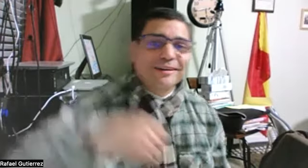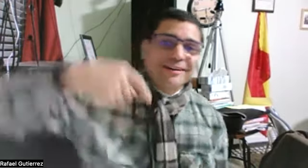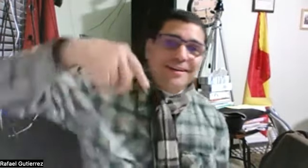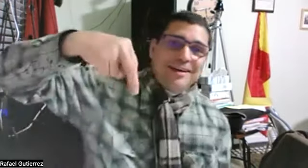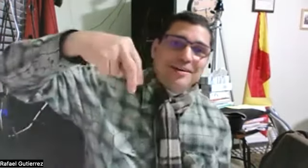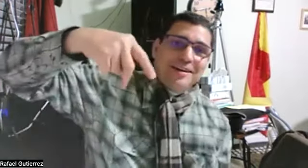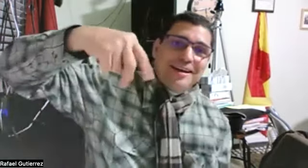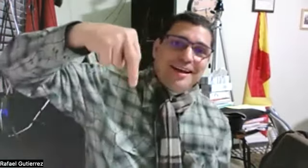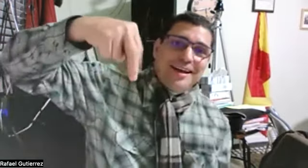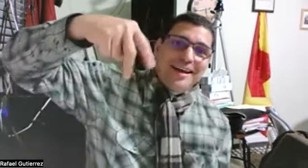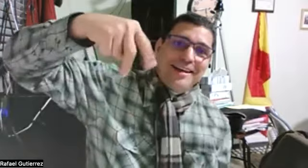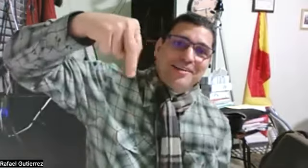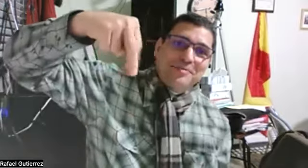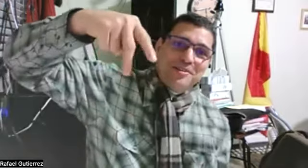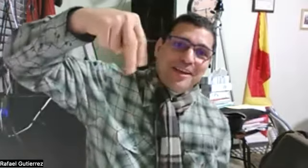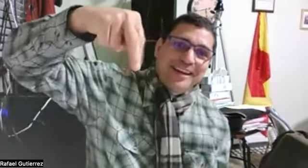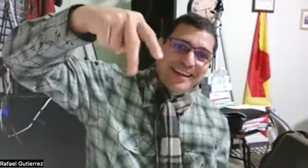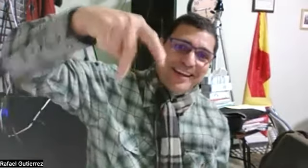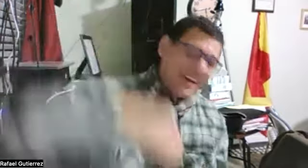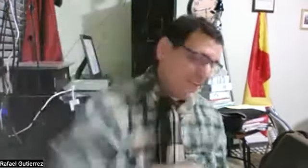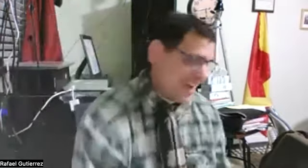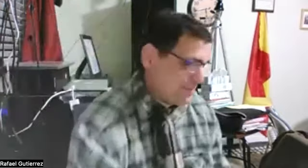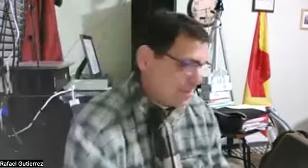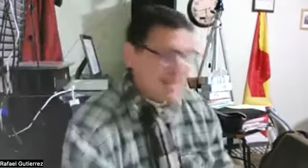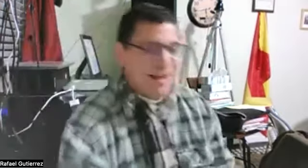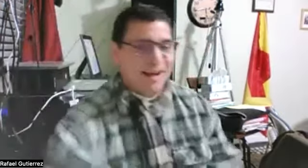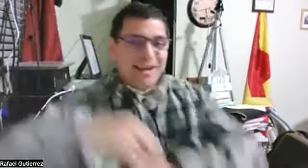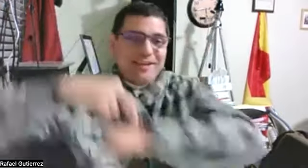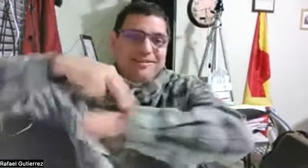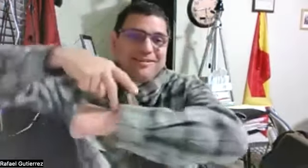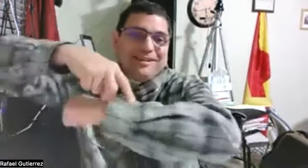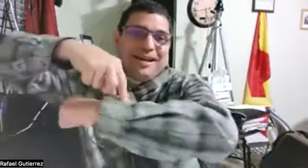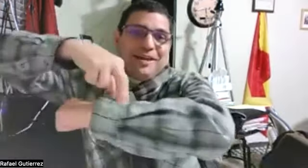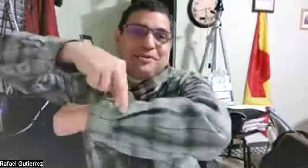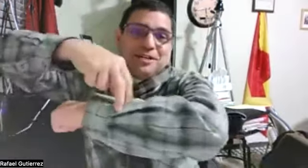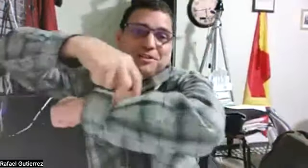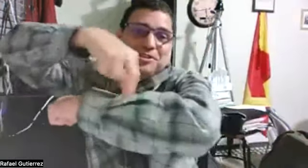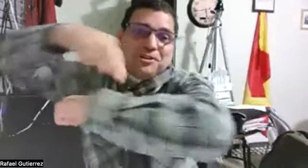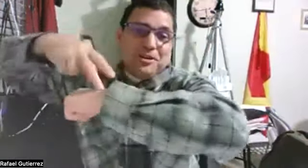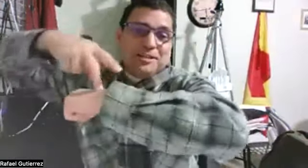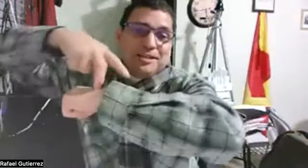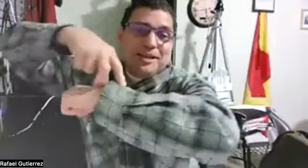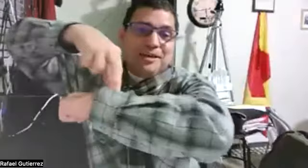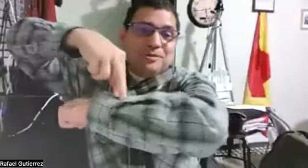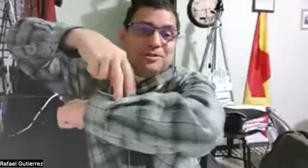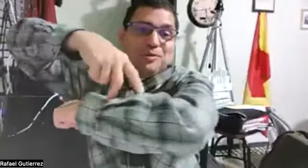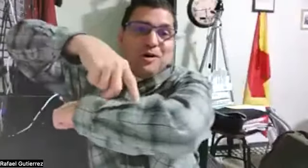No, this is running. And number three. Okay. Okay. Like you're telling the story, you can say he was